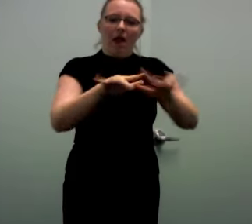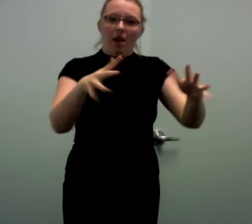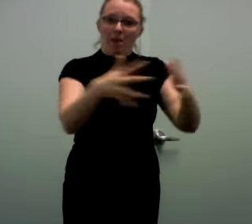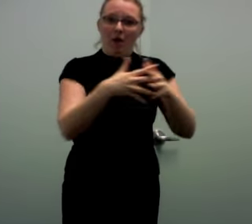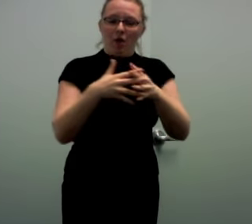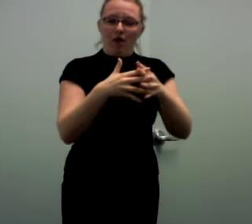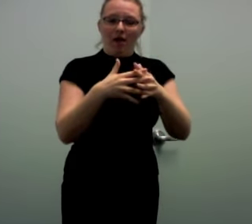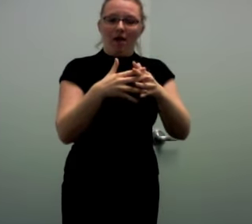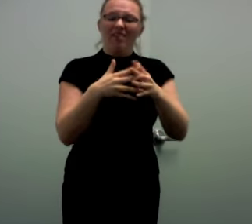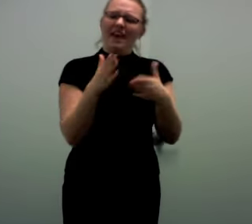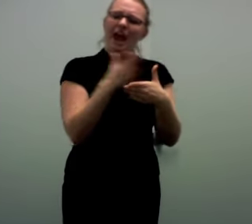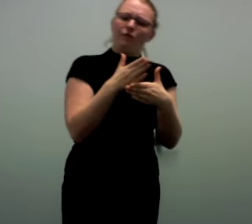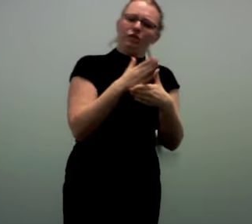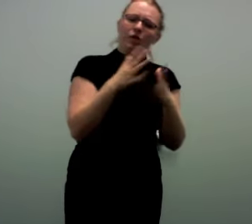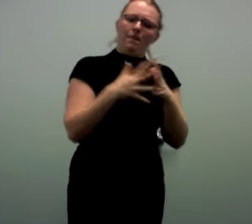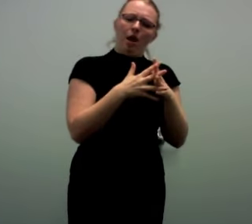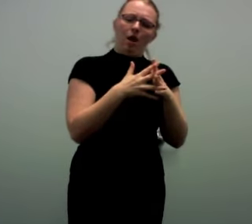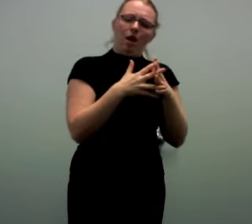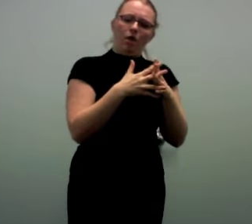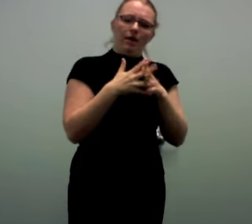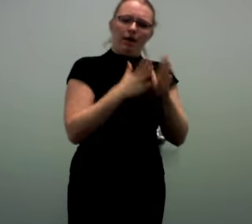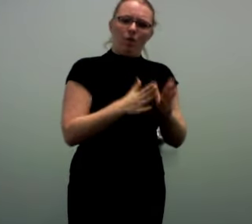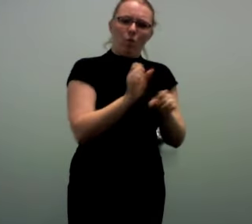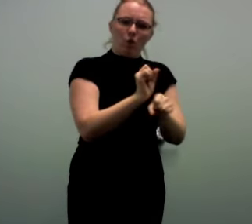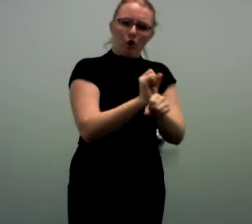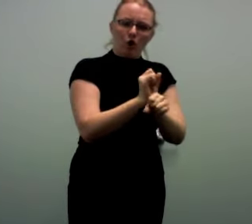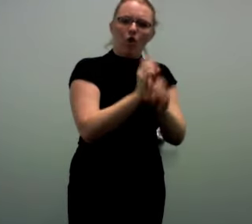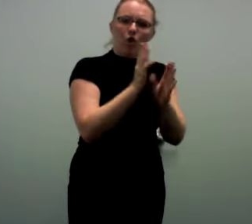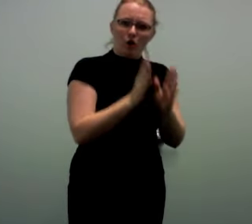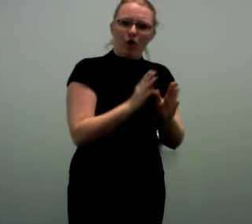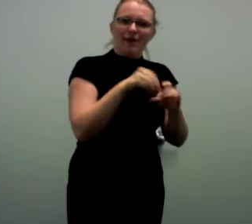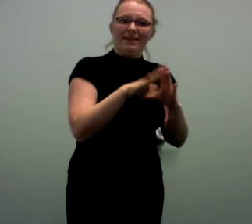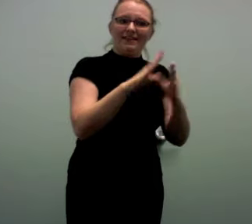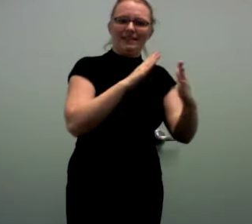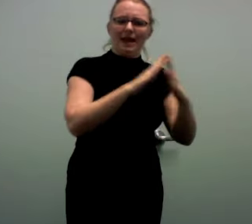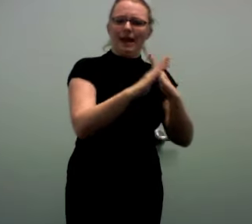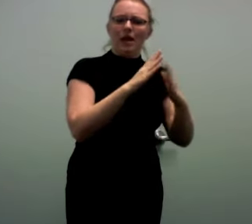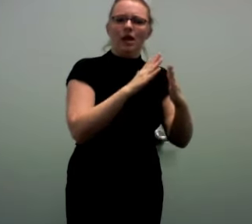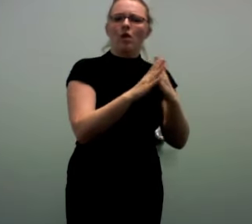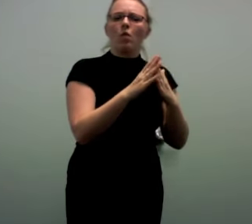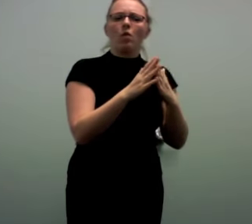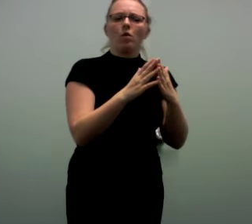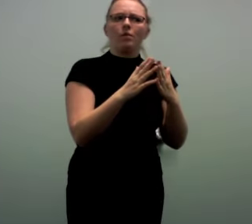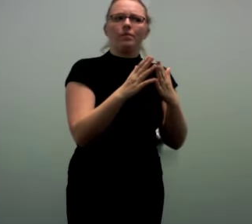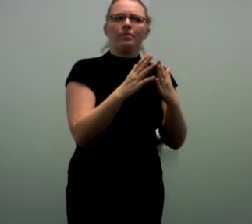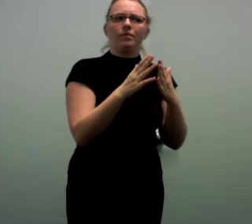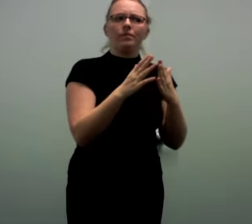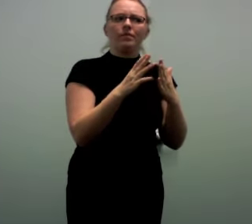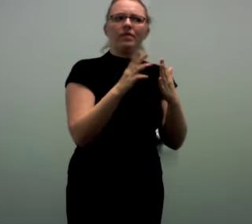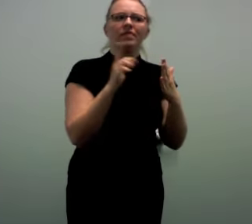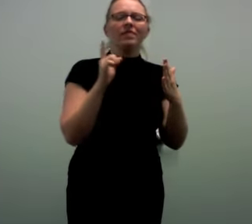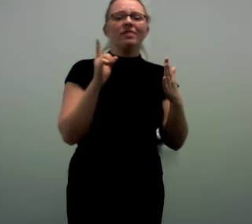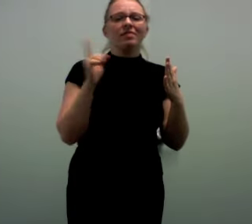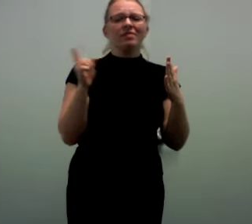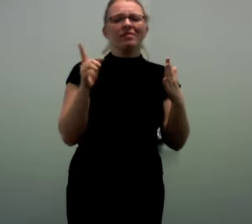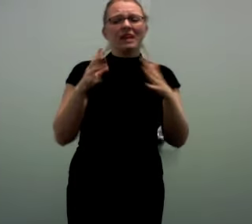American worker in the city were making low wages and working in atrocious working